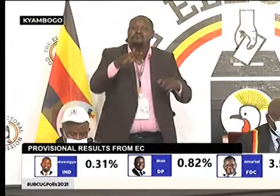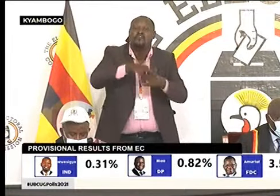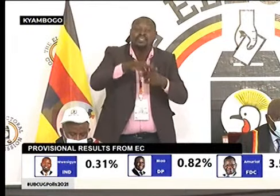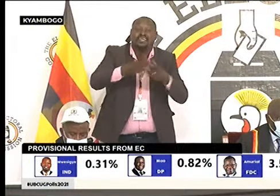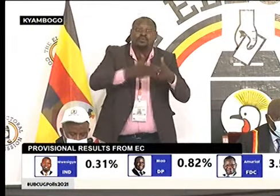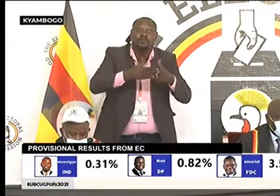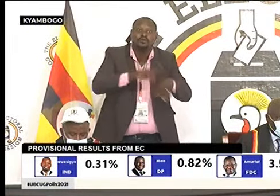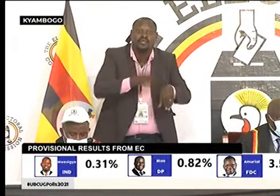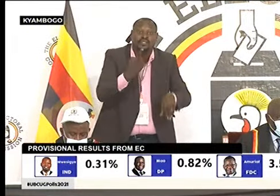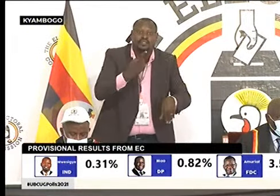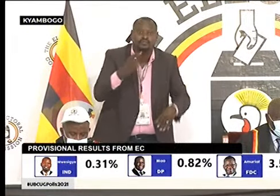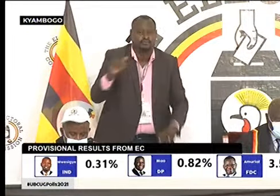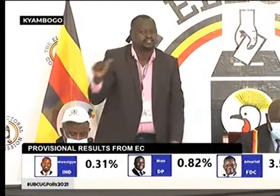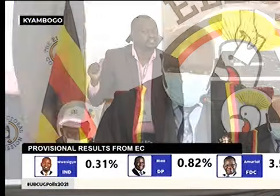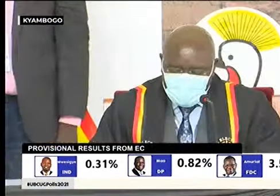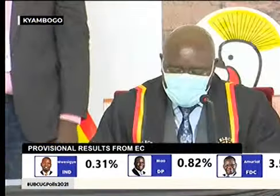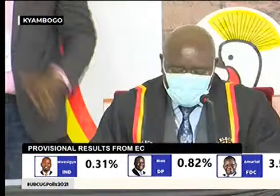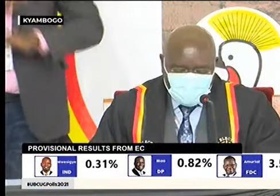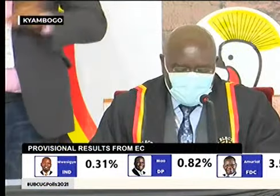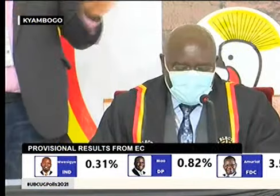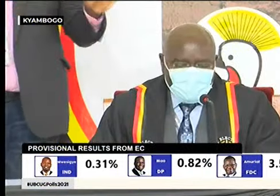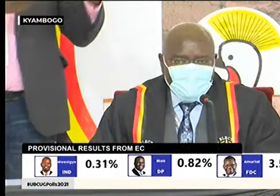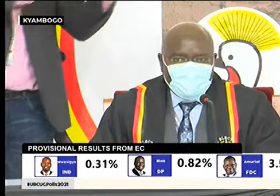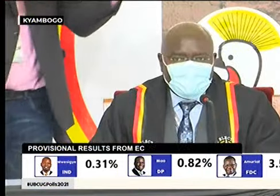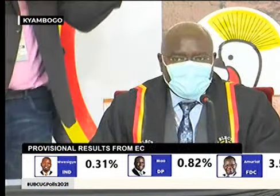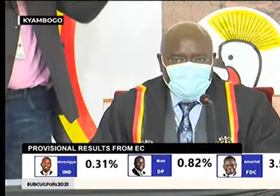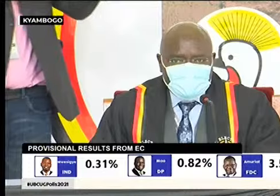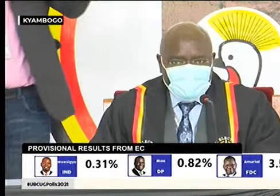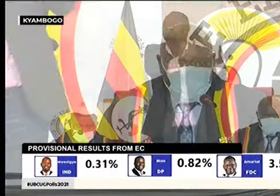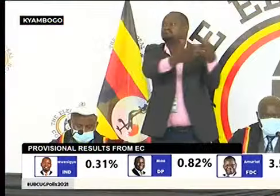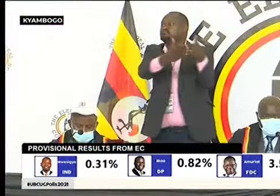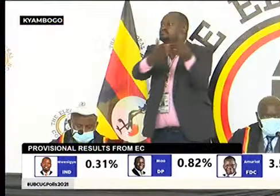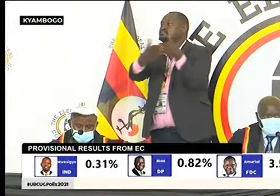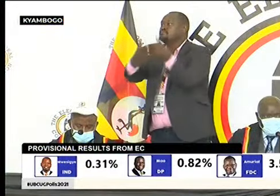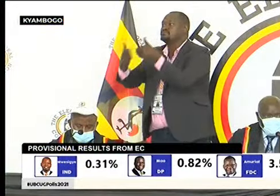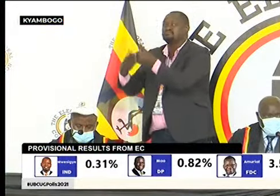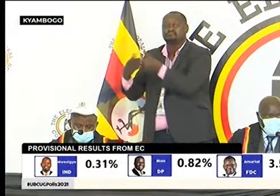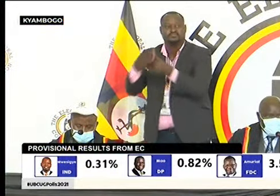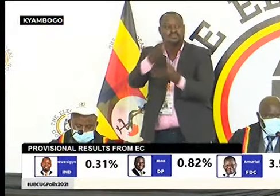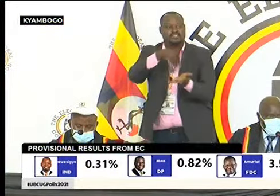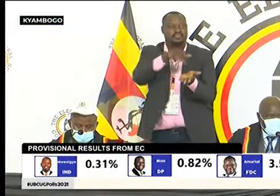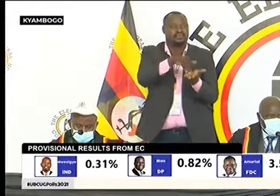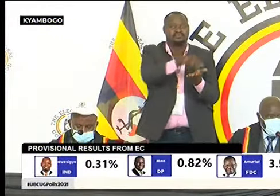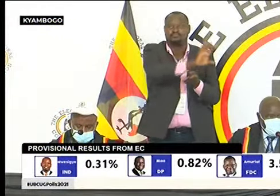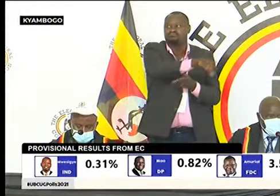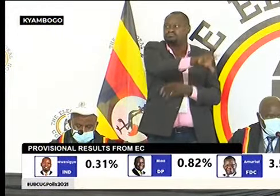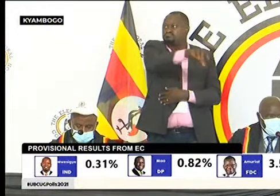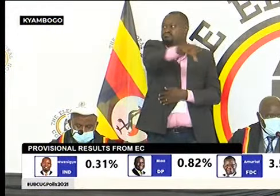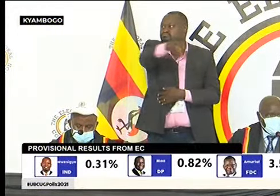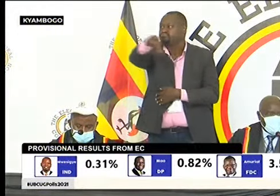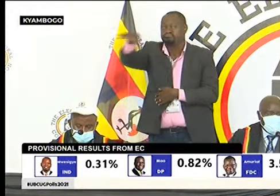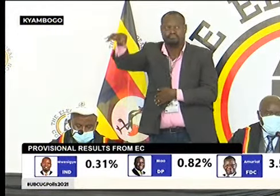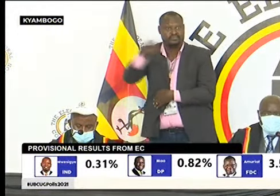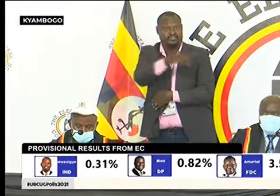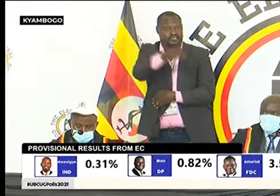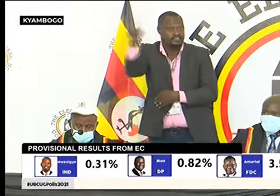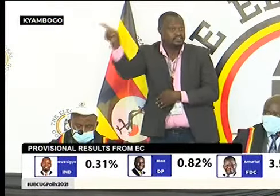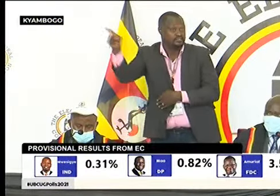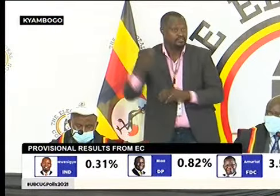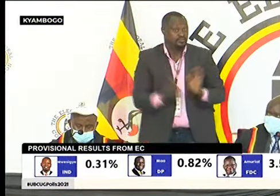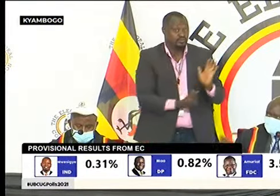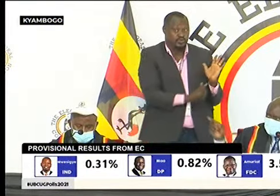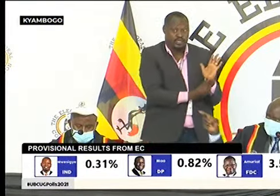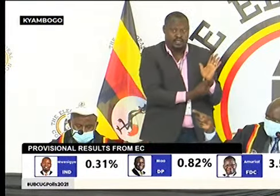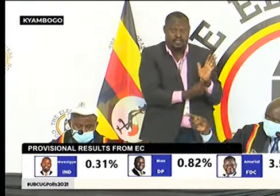yesterday in all the polling stations across the country. The results that we